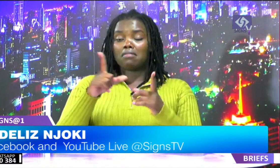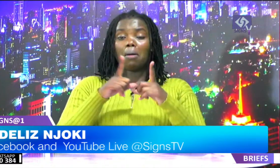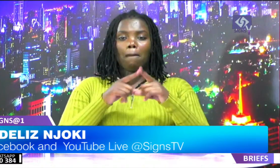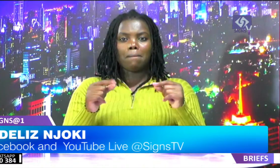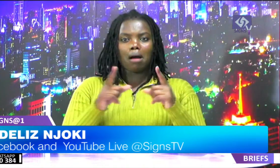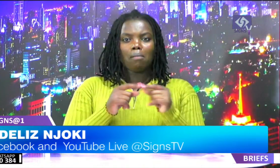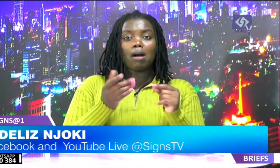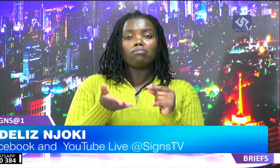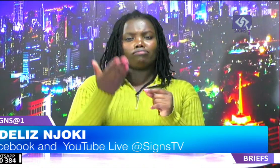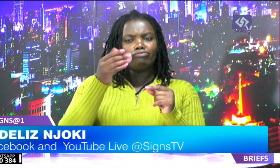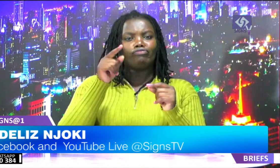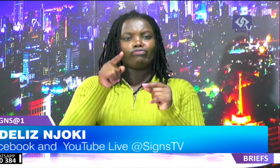Service.